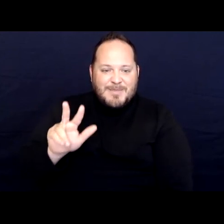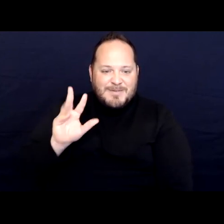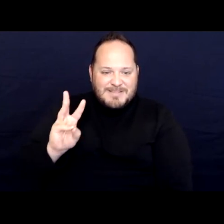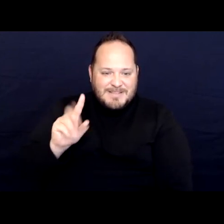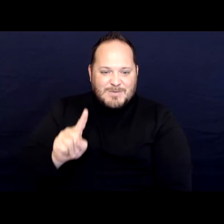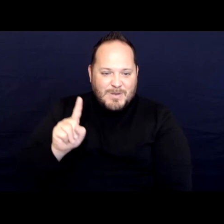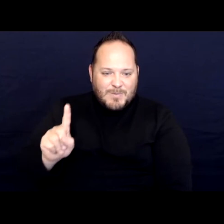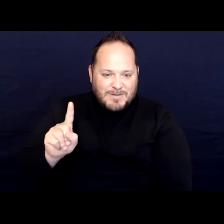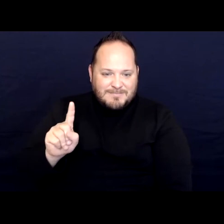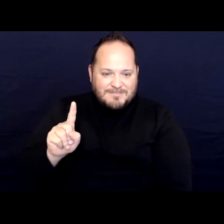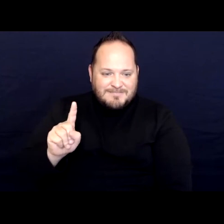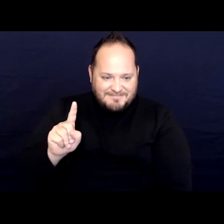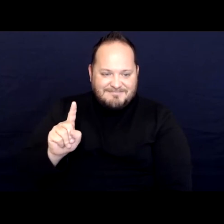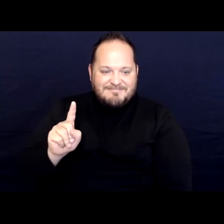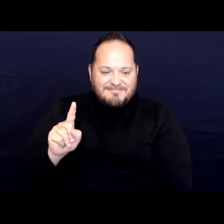310-390-3611.